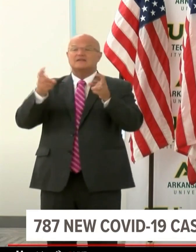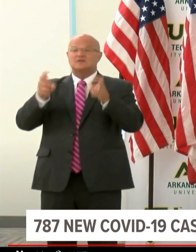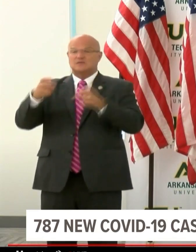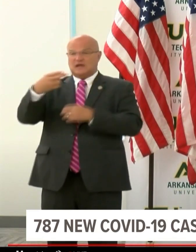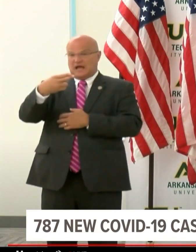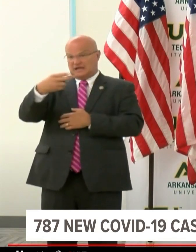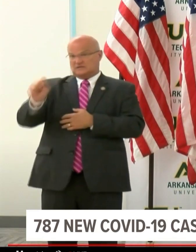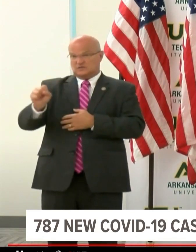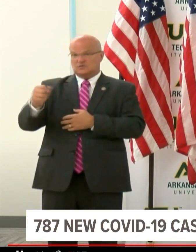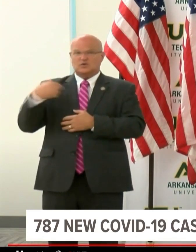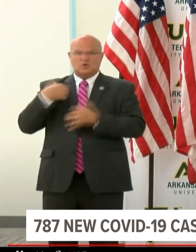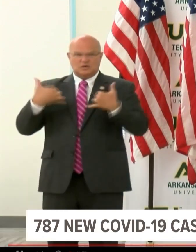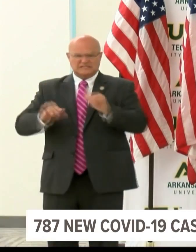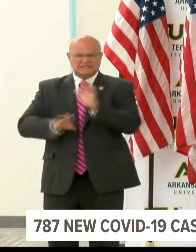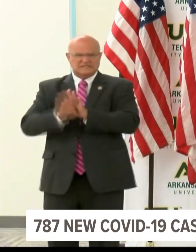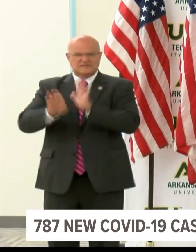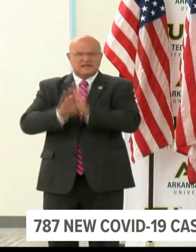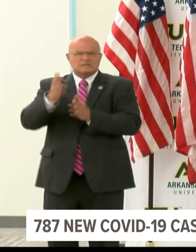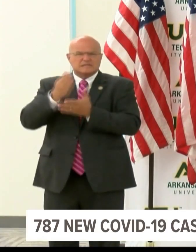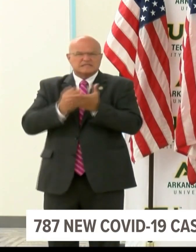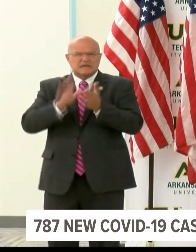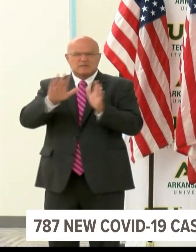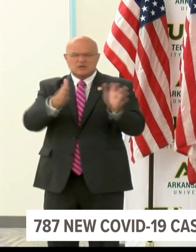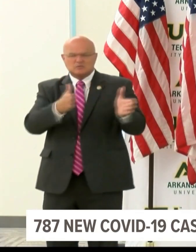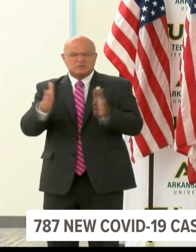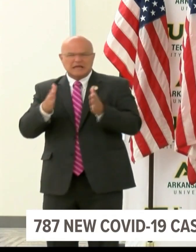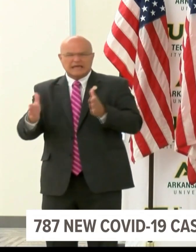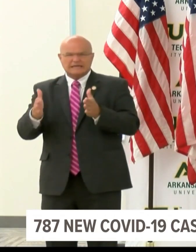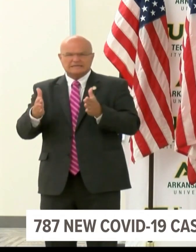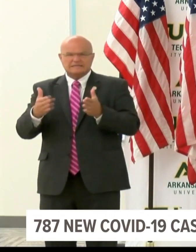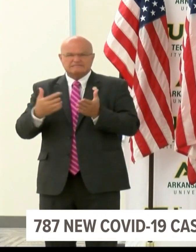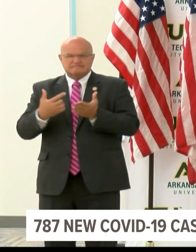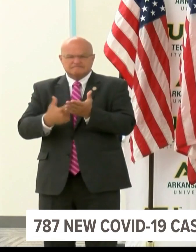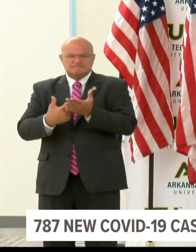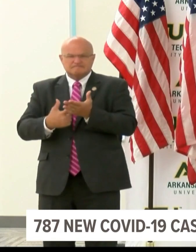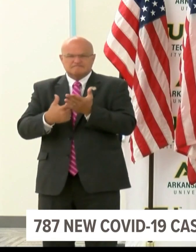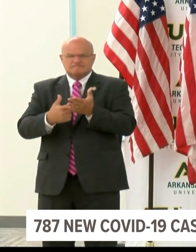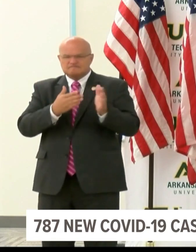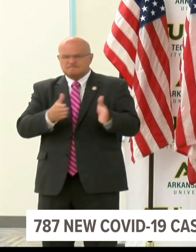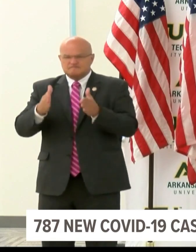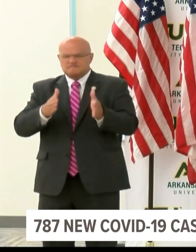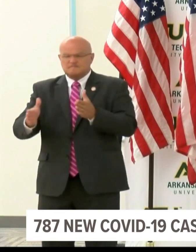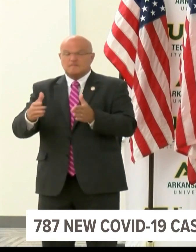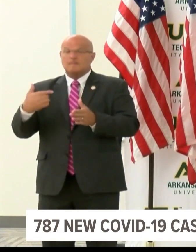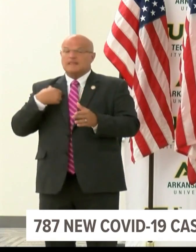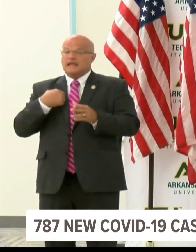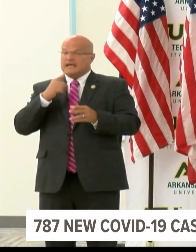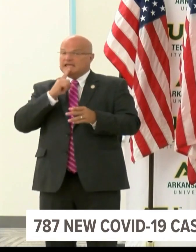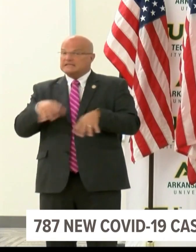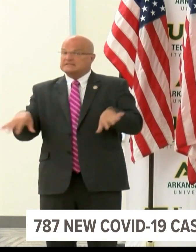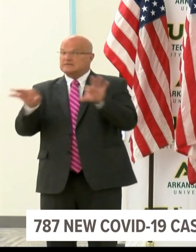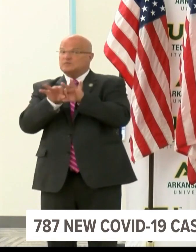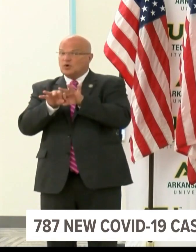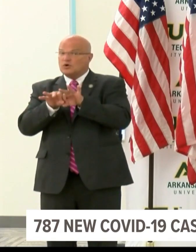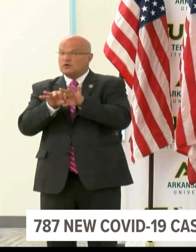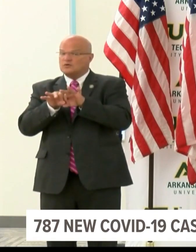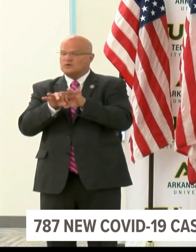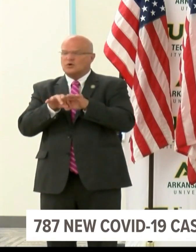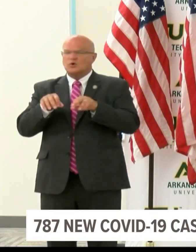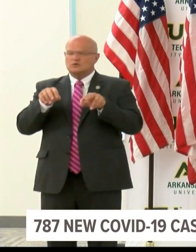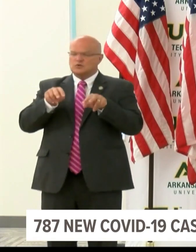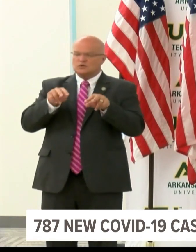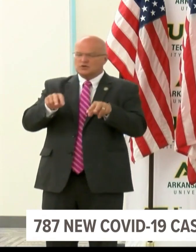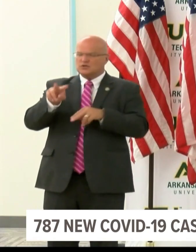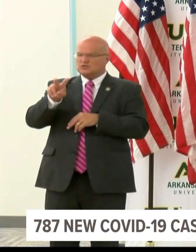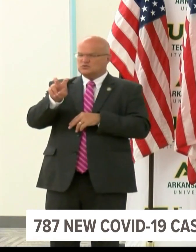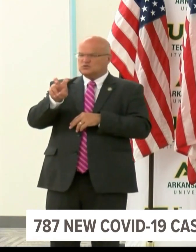high schools, we're still developing some of those plans, but it is important, and we're looking at whether those 200